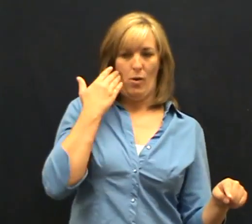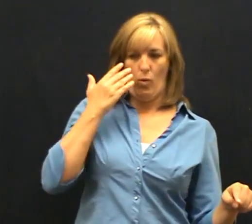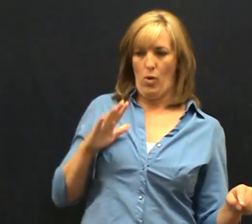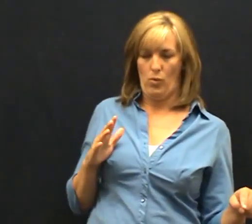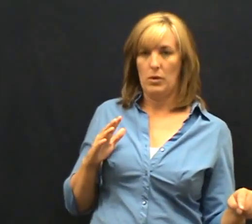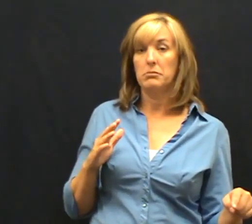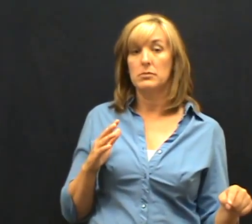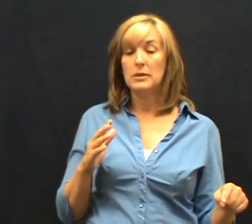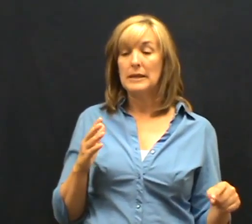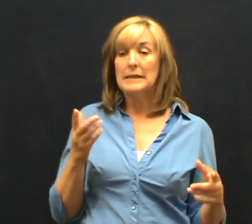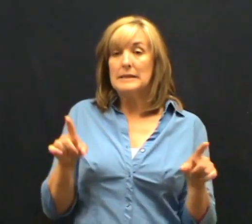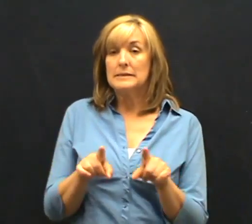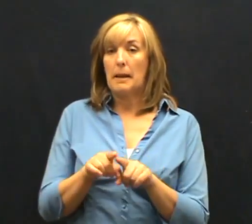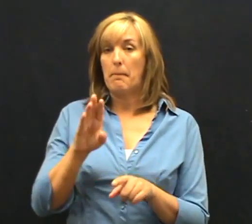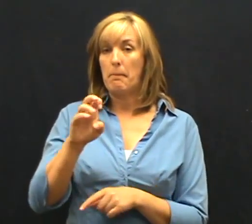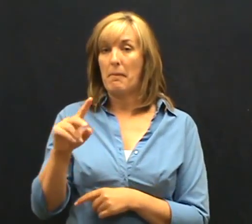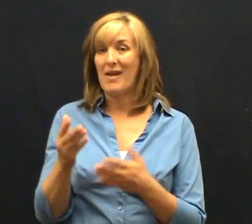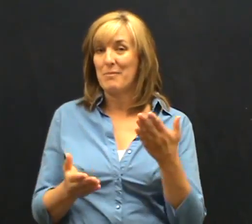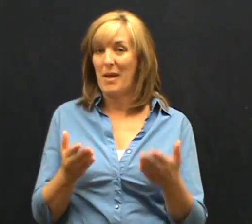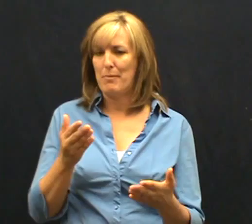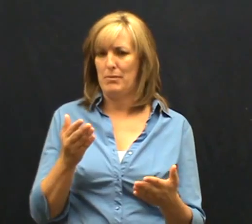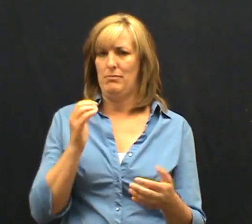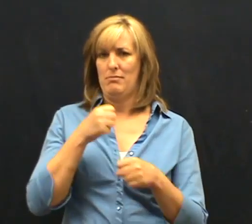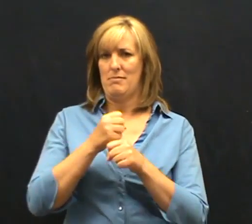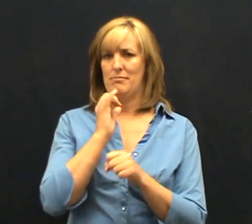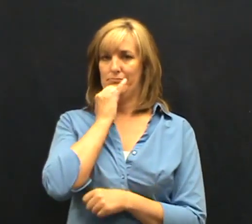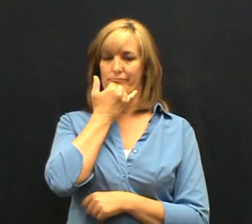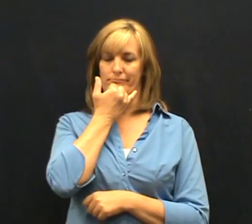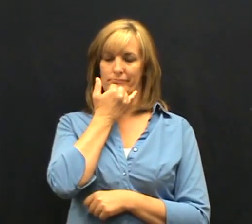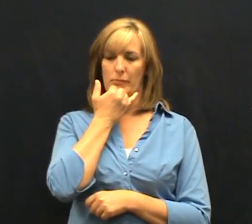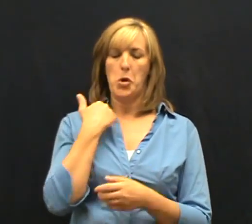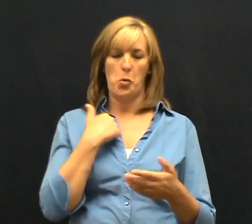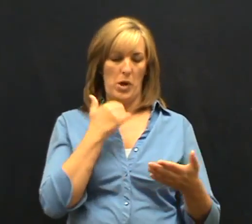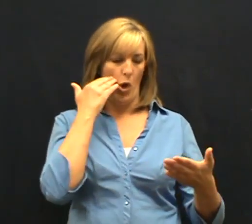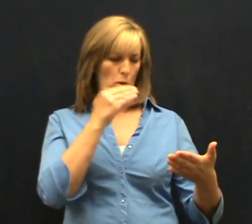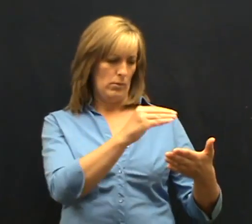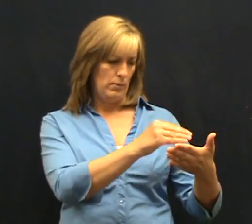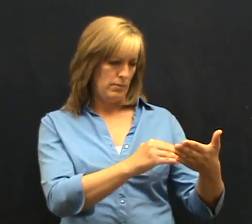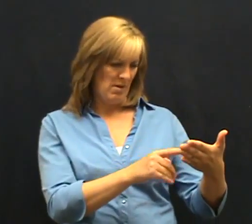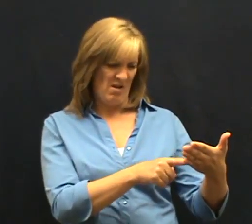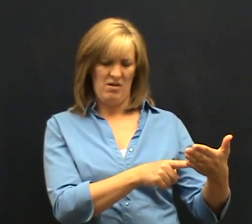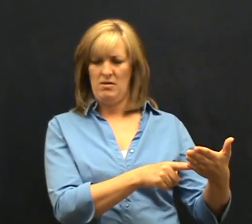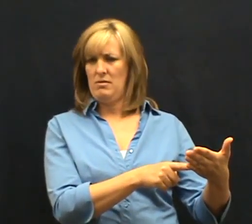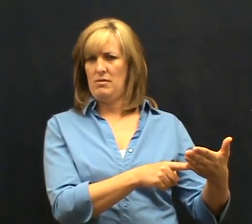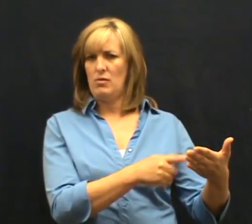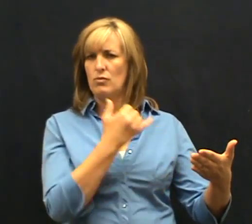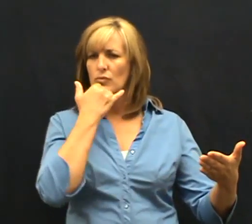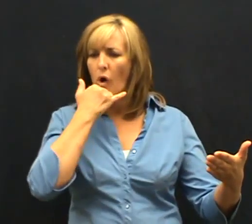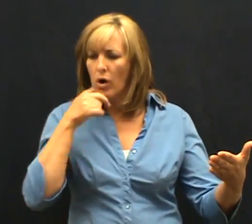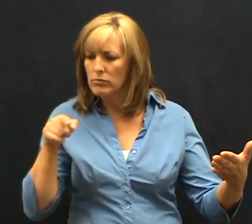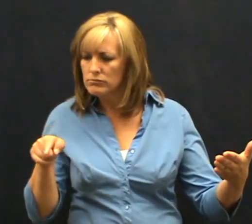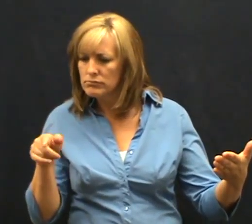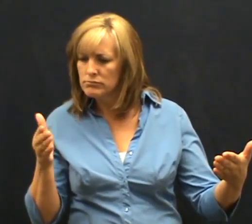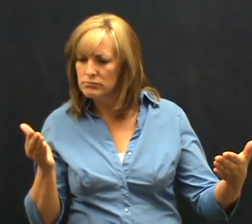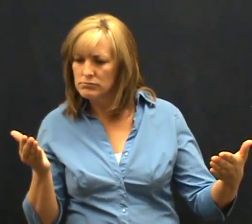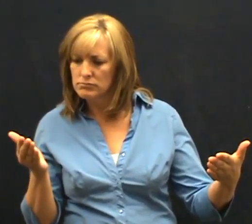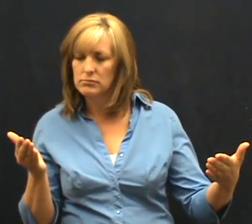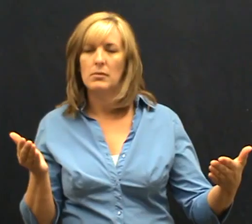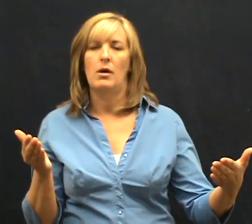made an error, and you could tell that from your records if a check that was actually written for one amount got subtracted